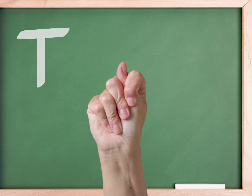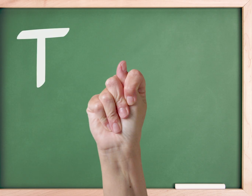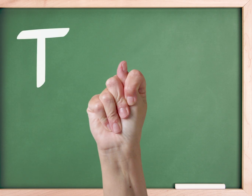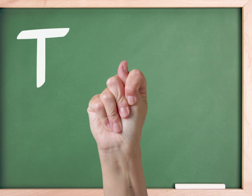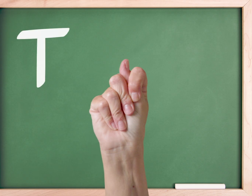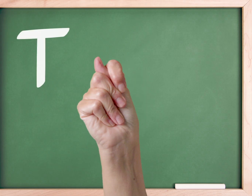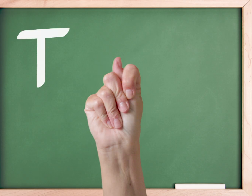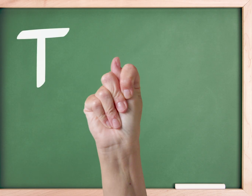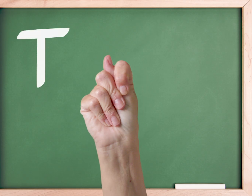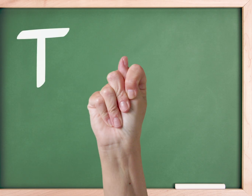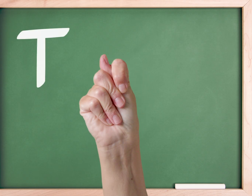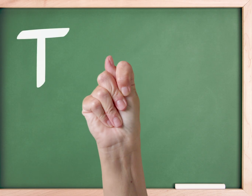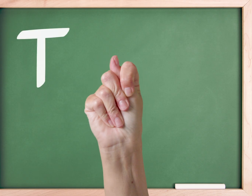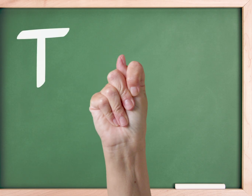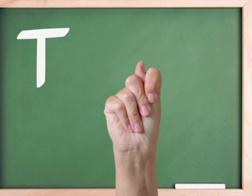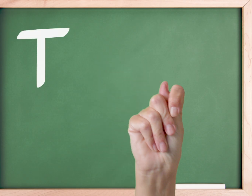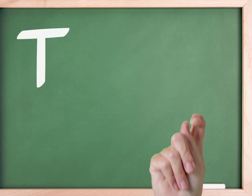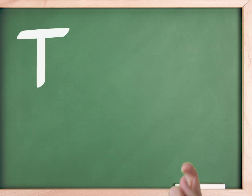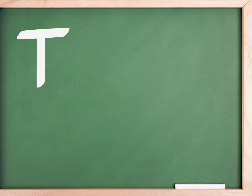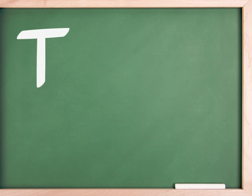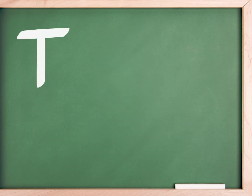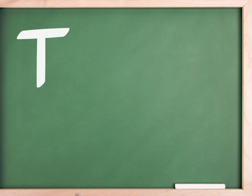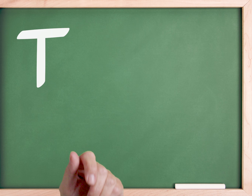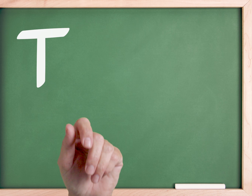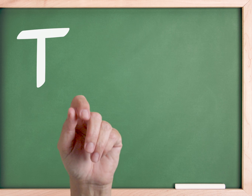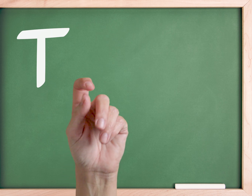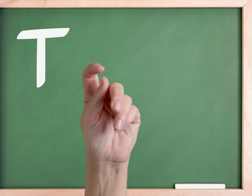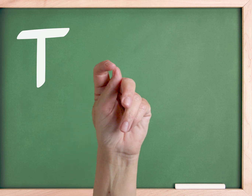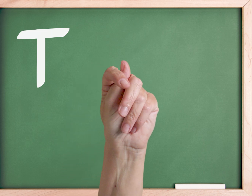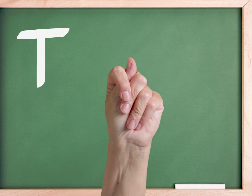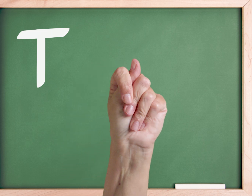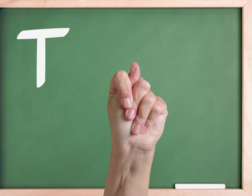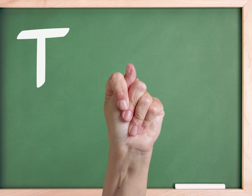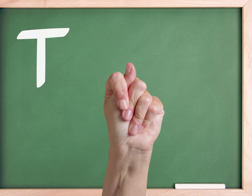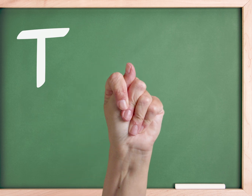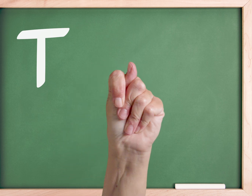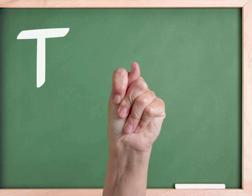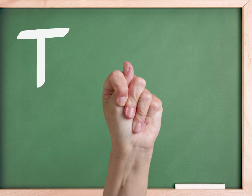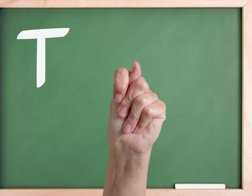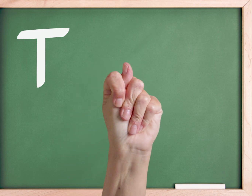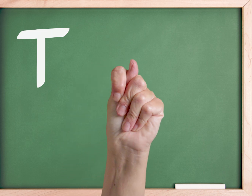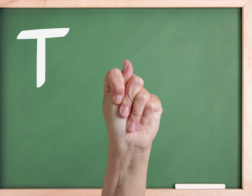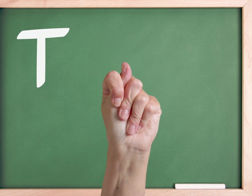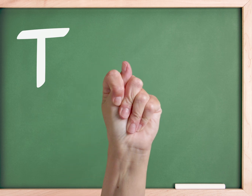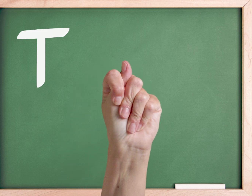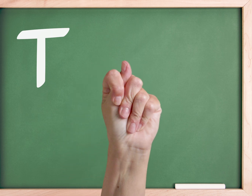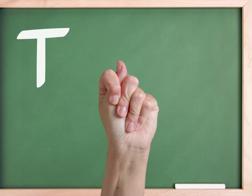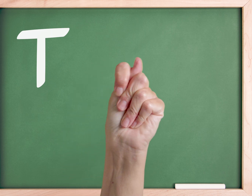hand shape by closing the fist and placing the thumb between the middle finger and the index finger, and simply twisting or shake it